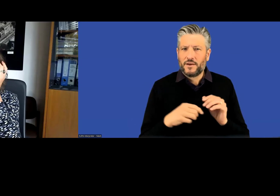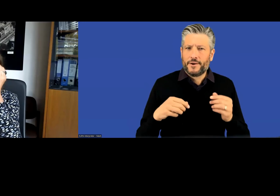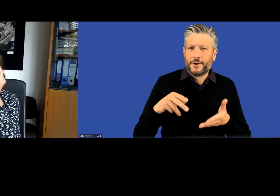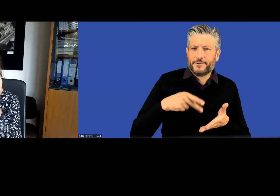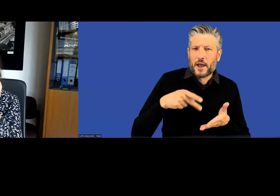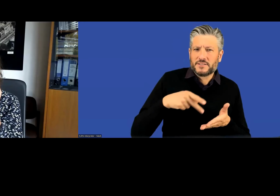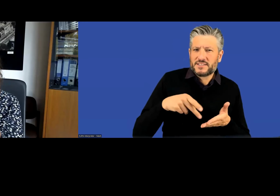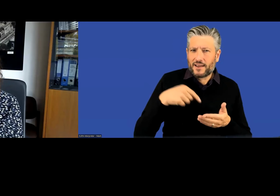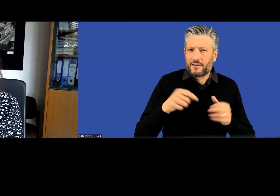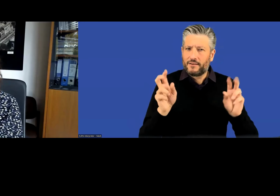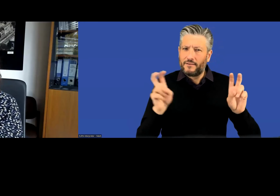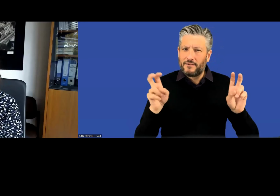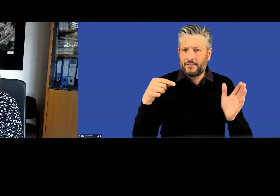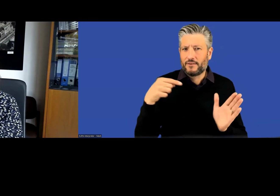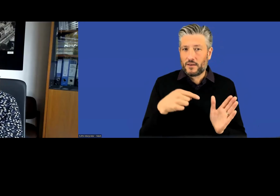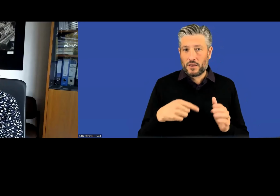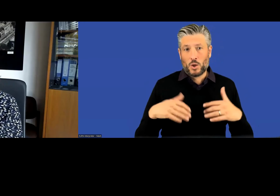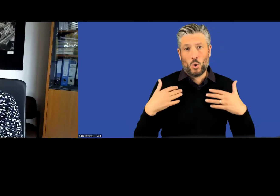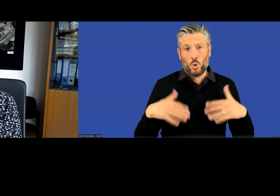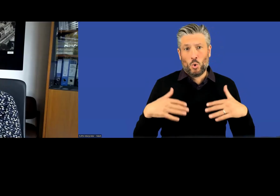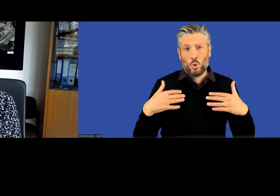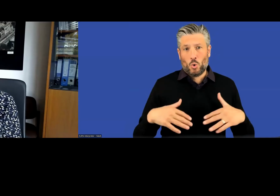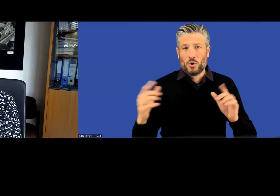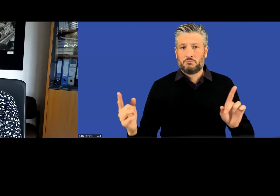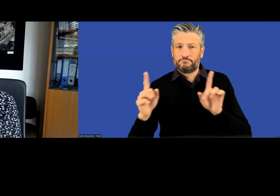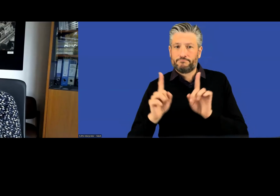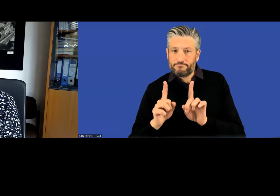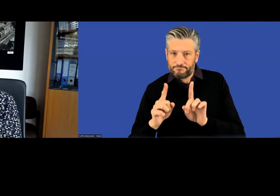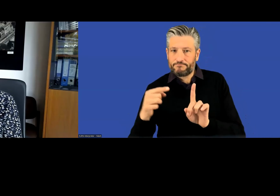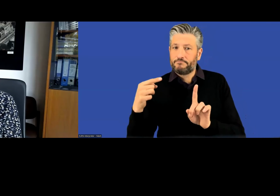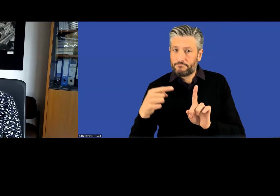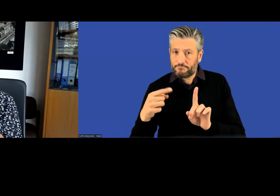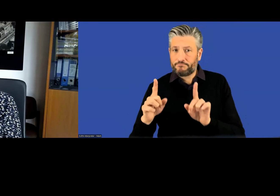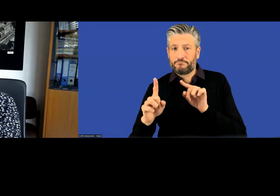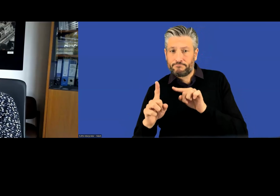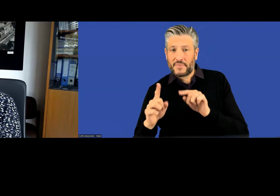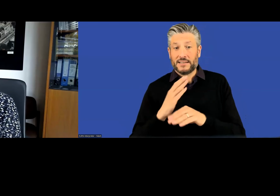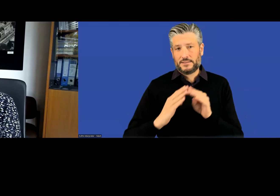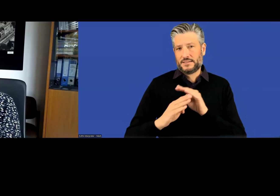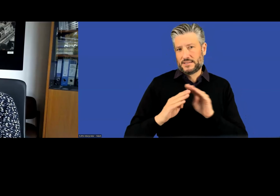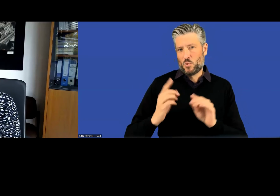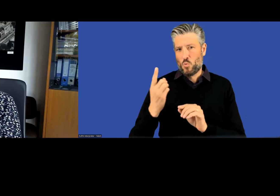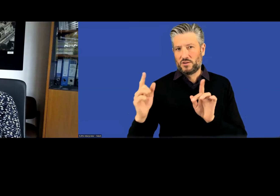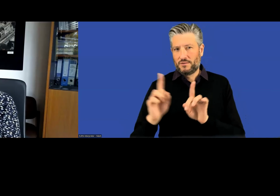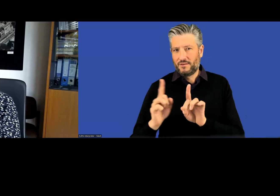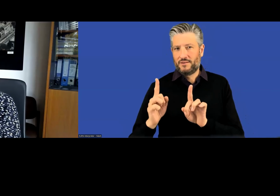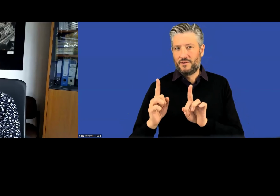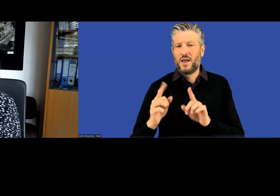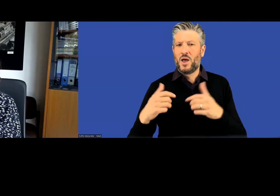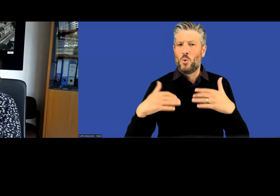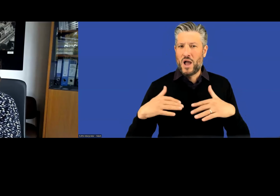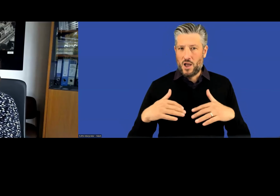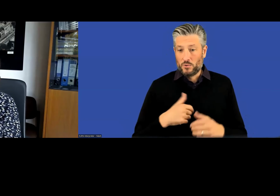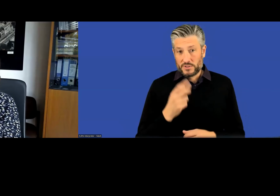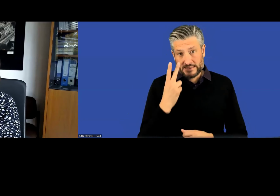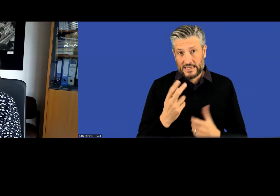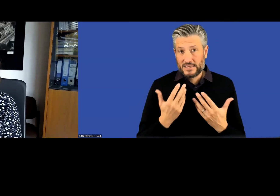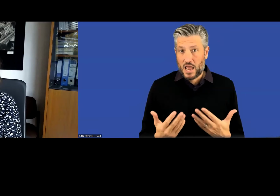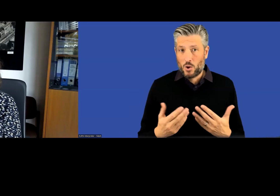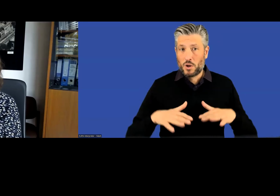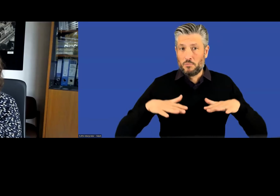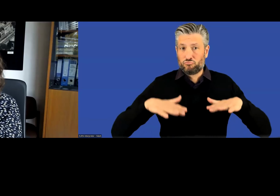been outstanding in this respect and seems to be having a lasting legacy, judging by the huge uptake in British Sign Language